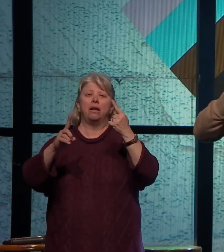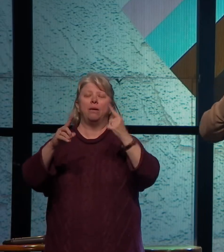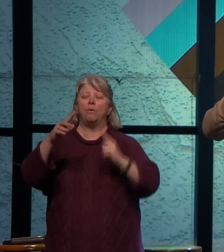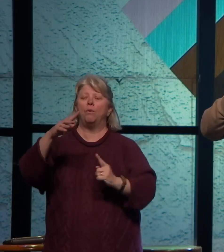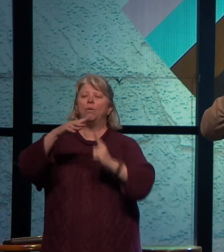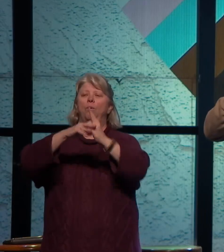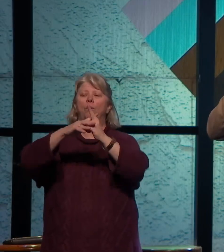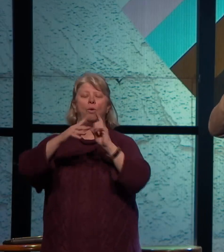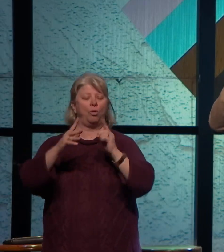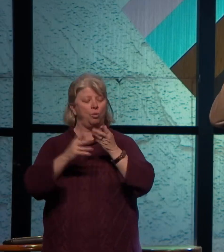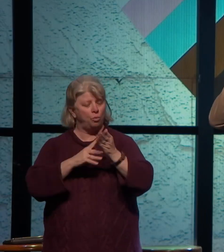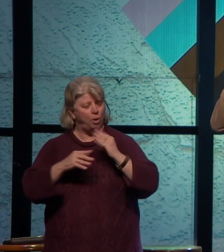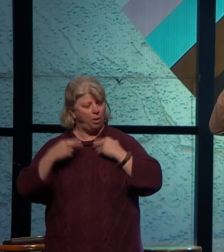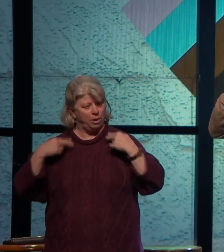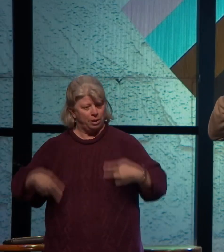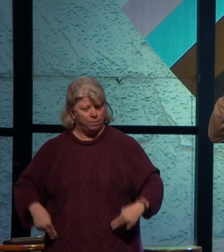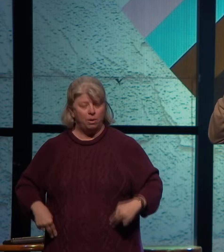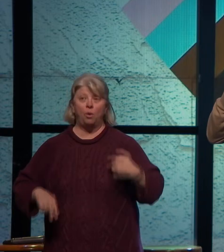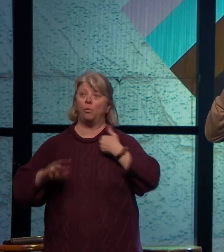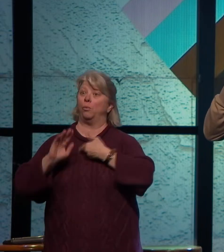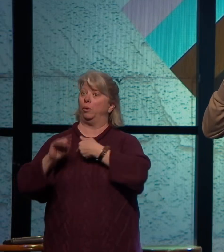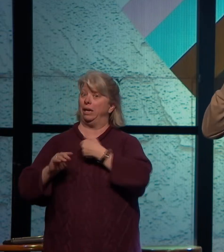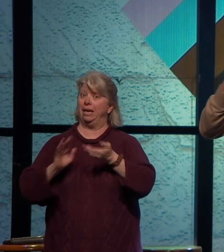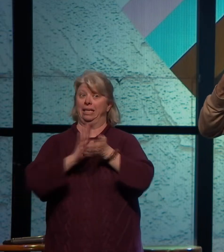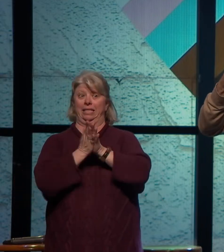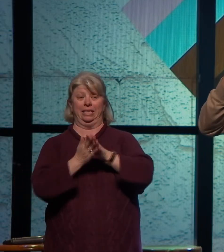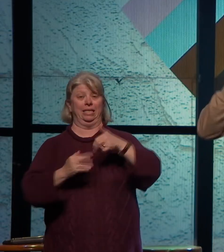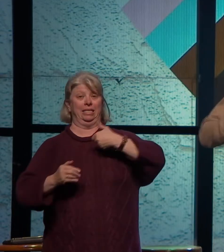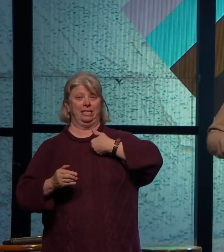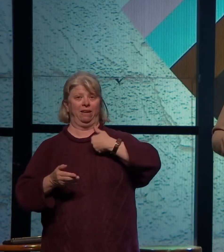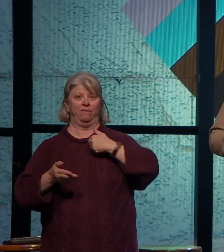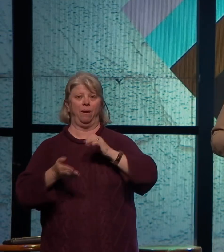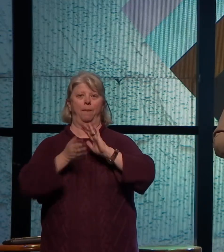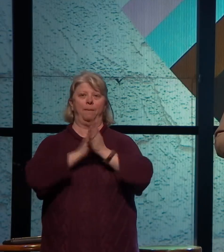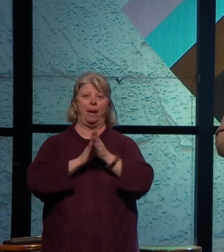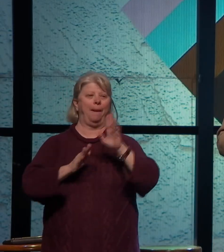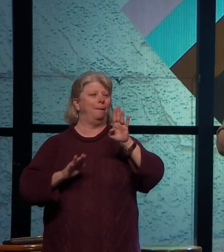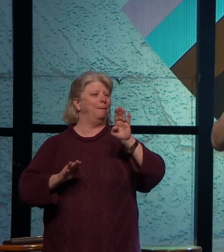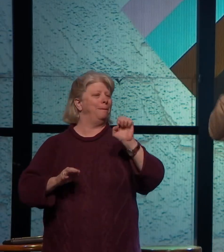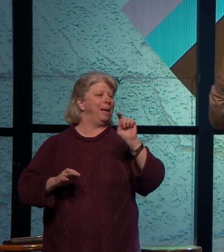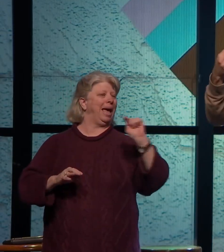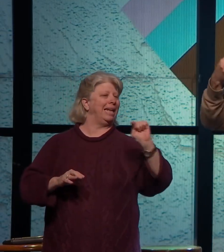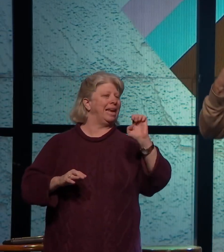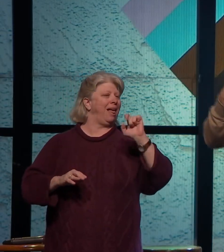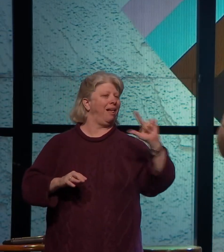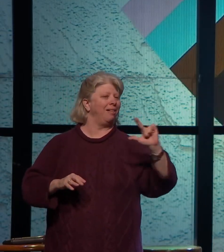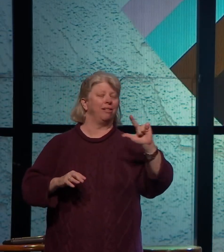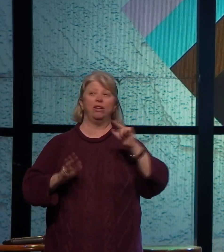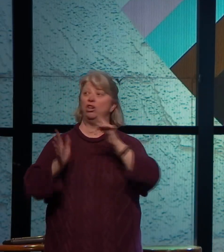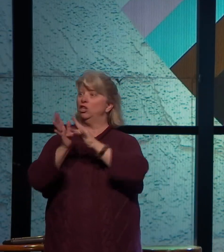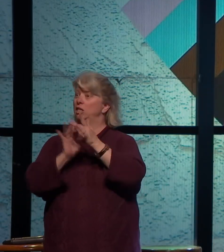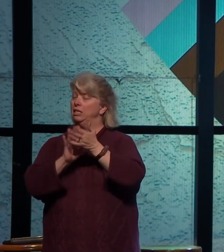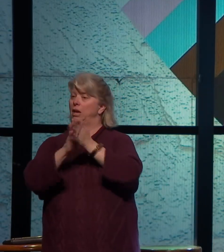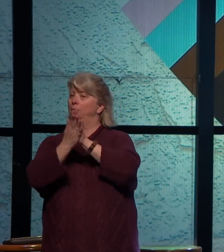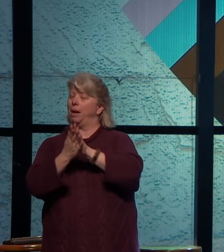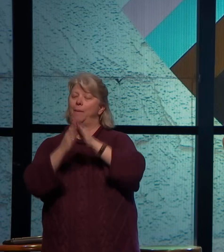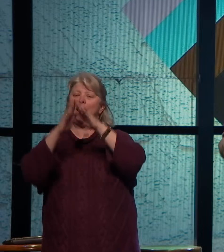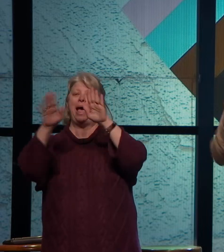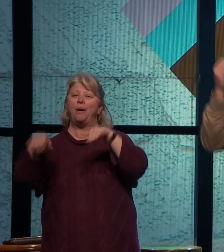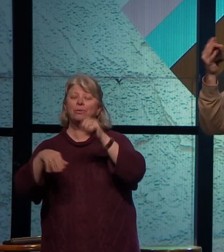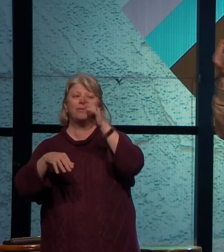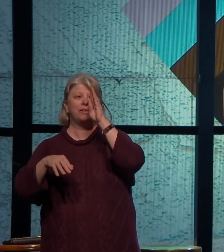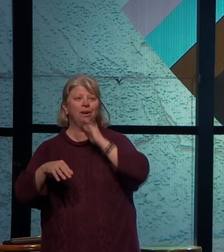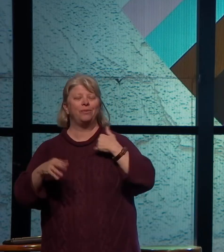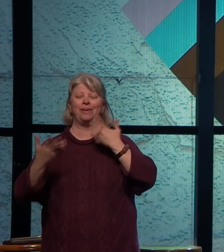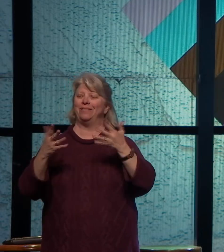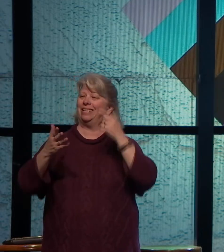through our humanness. When we become Beit El, when Jesus becomes the house of God, when